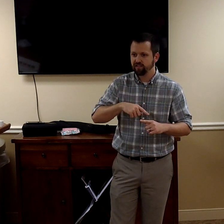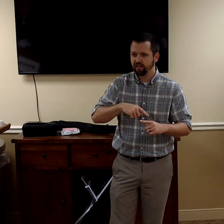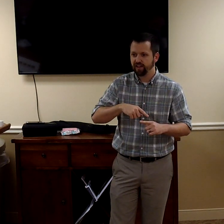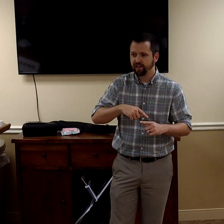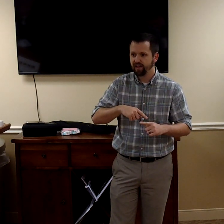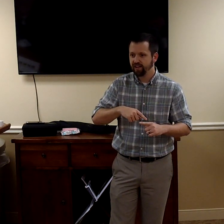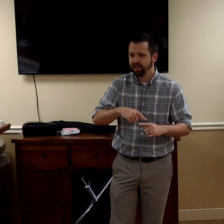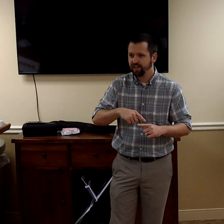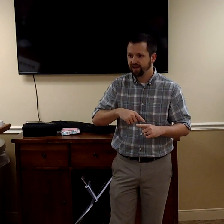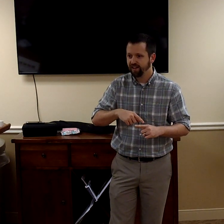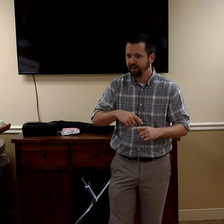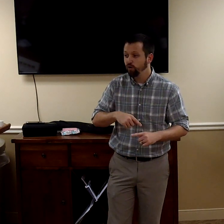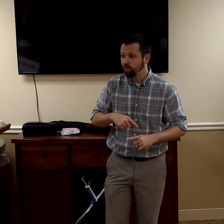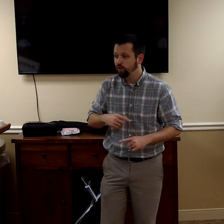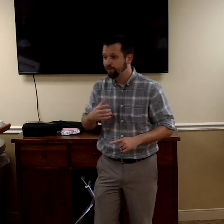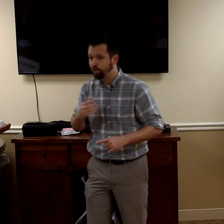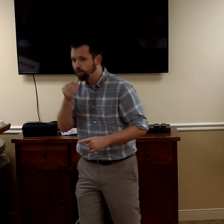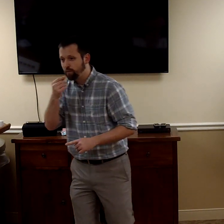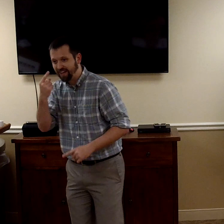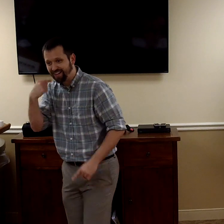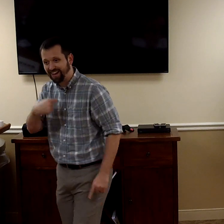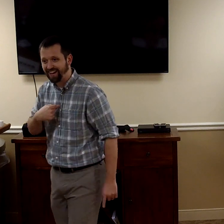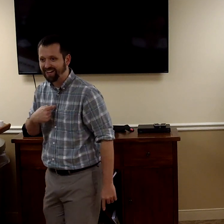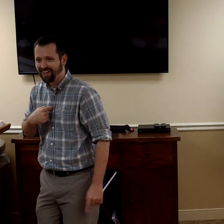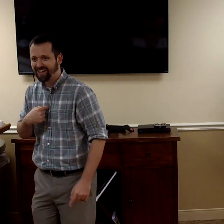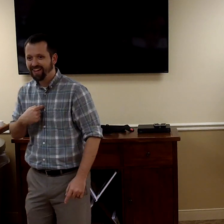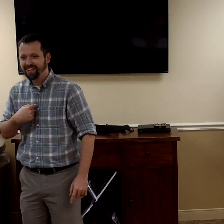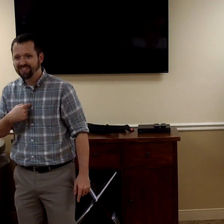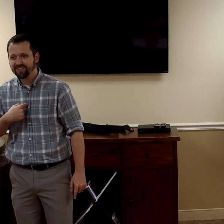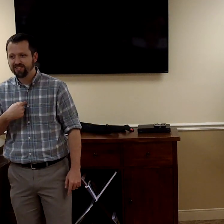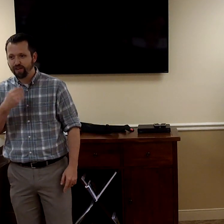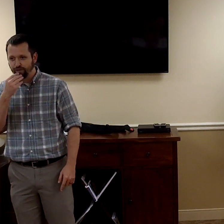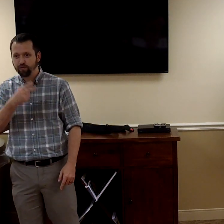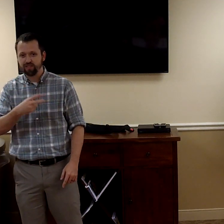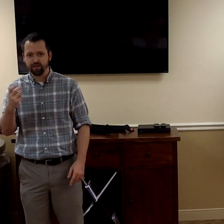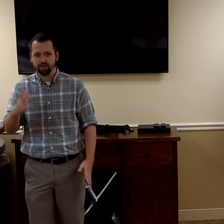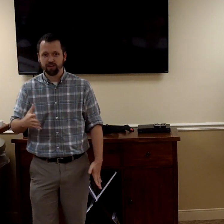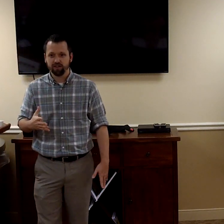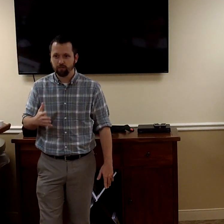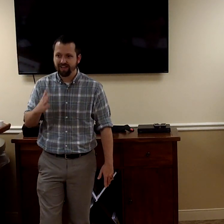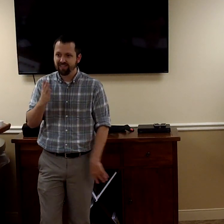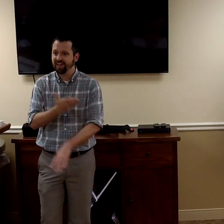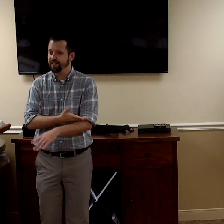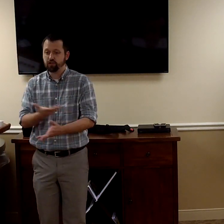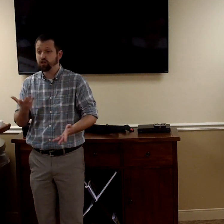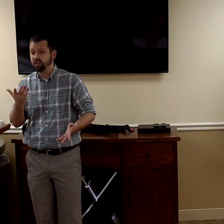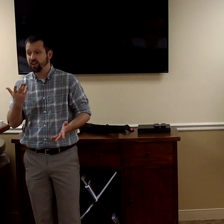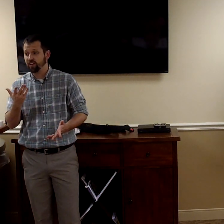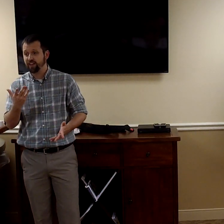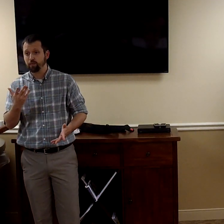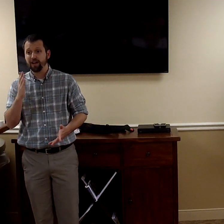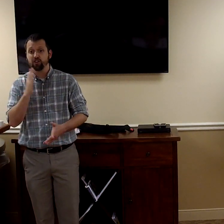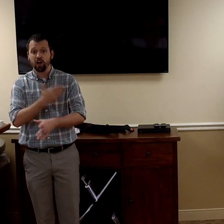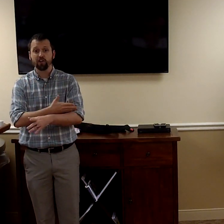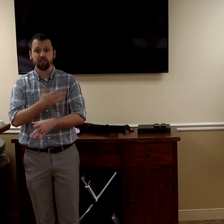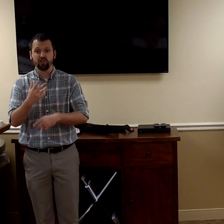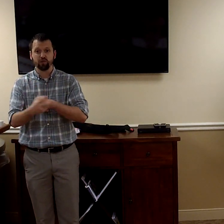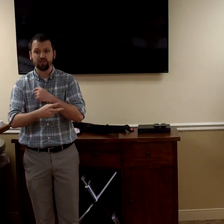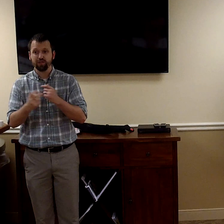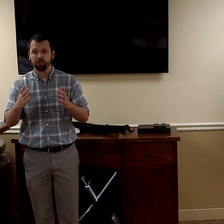like, ooh, you have food for me. Like, she's a food thief. You know, my son couldn't care less, but my daughter is a little thief when it comes